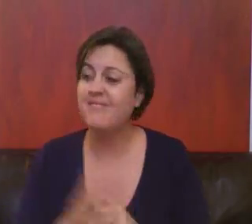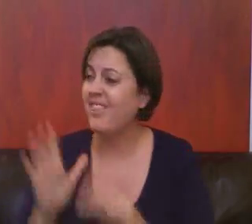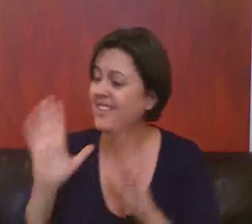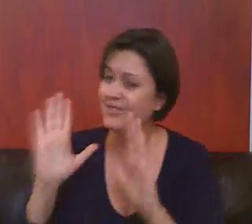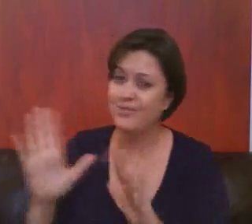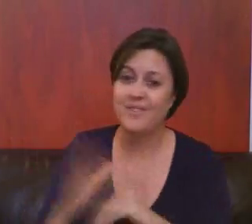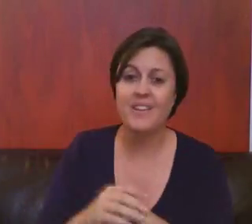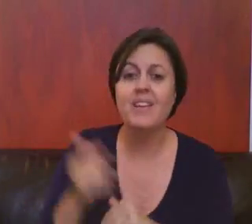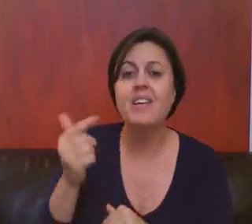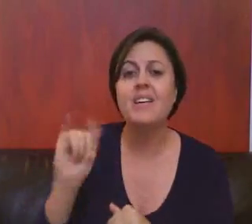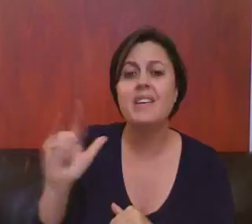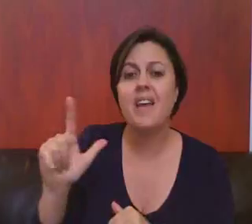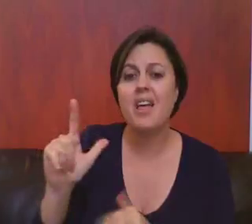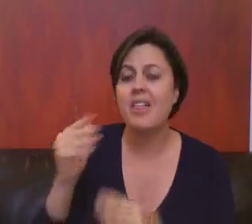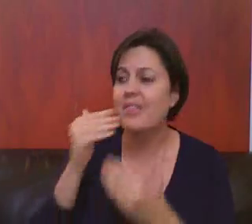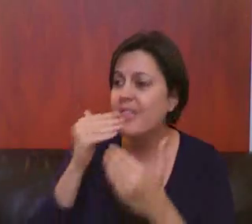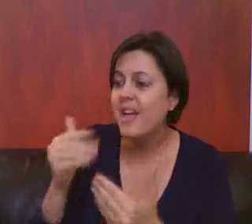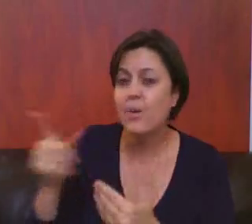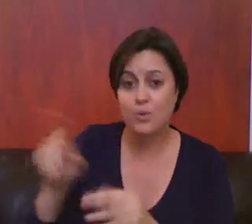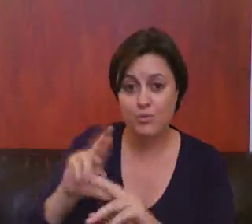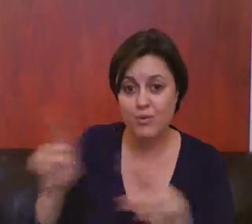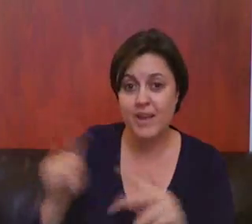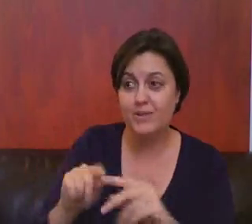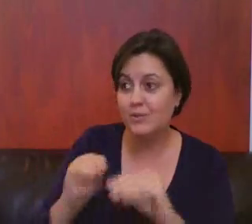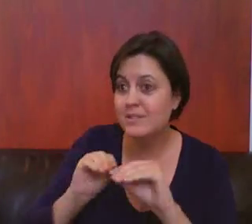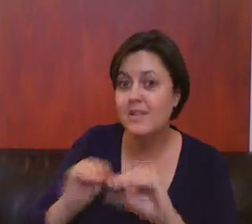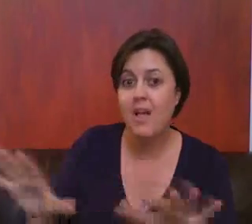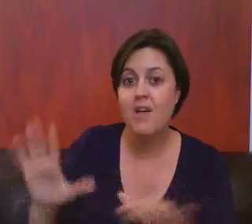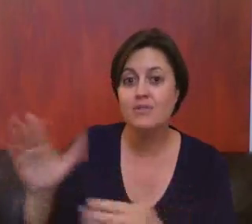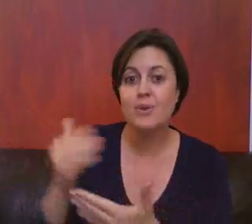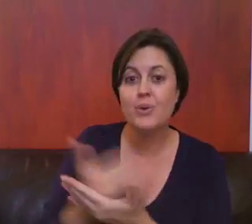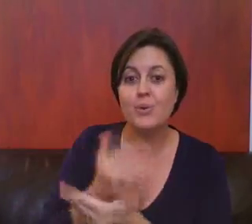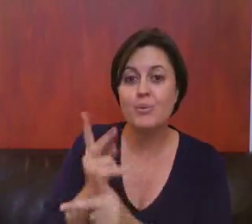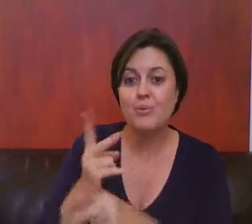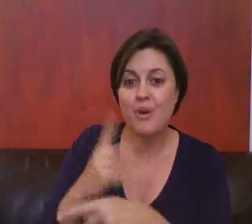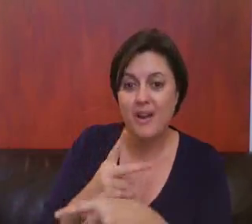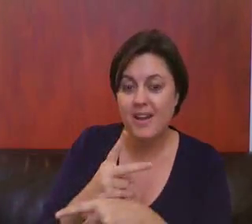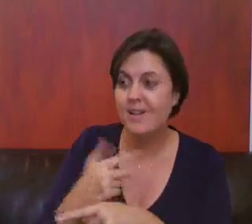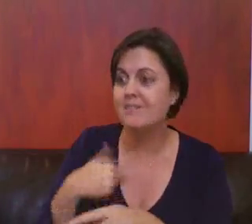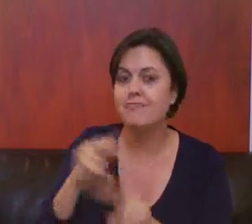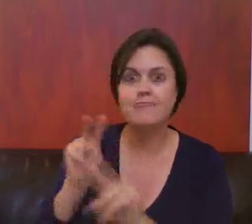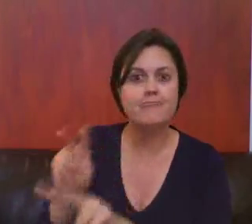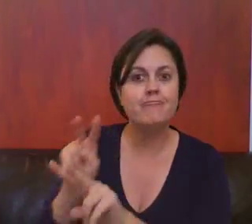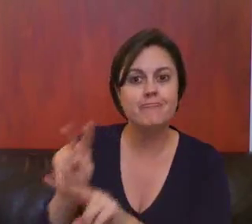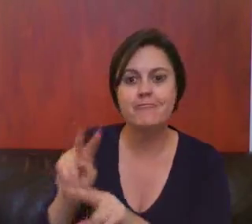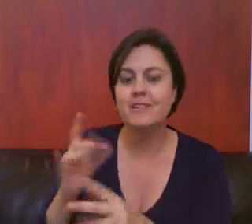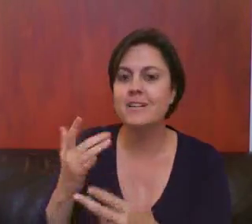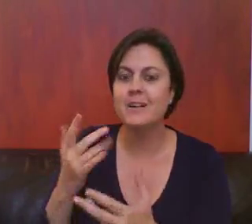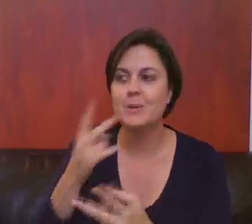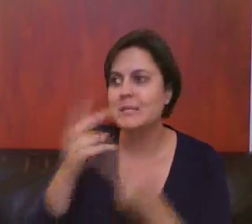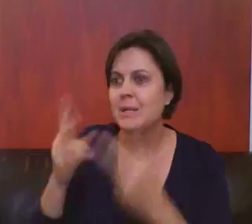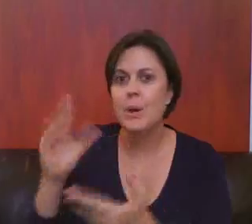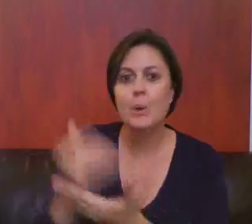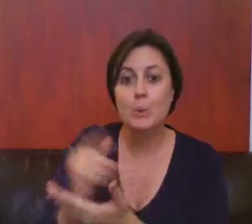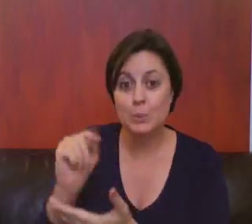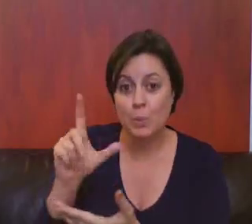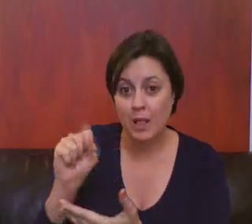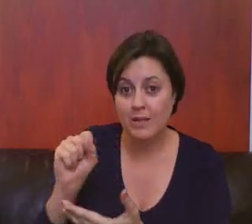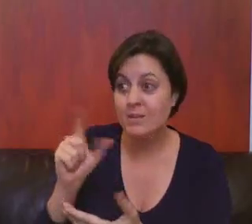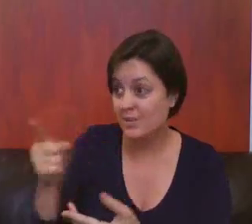so very much. When you're ready to launch that new product and how it integrates with some of the new tools that we have, will you come back on the show?